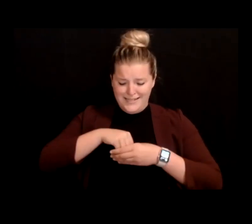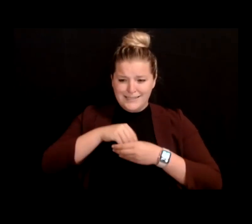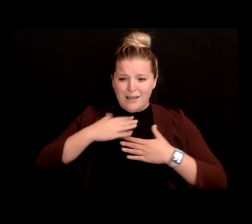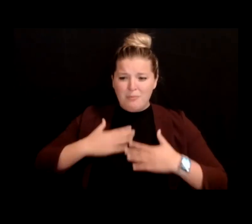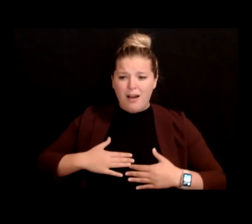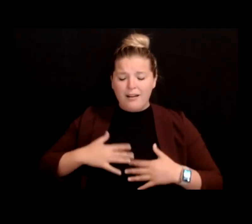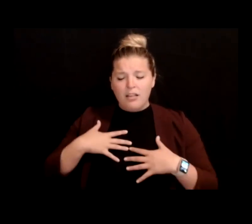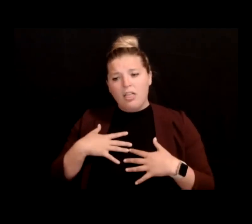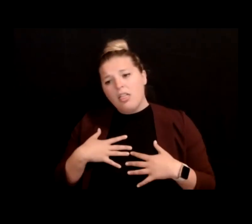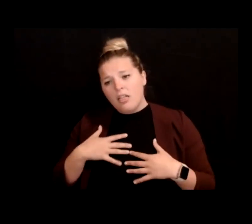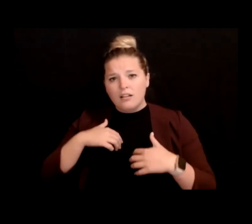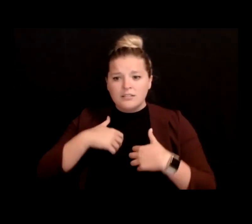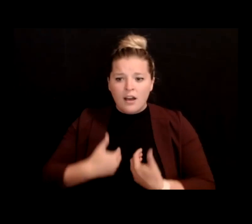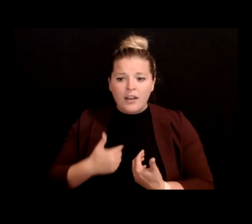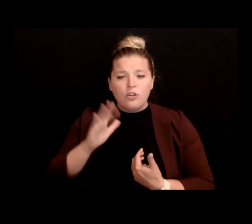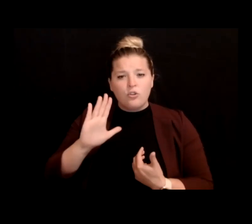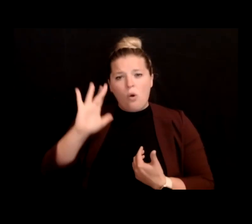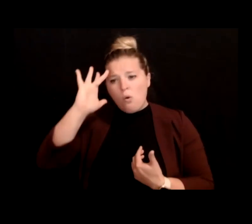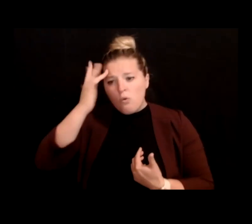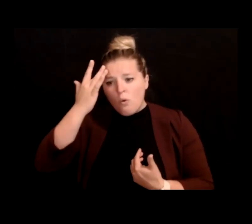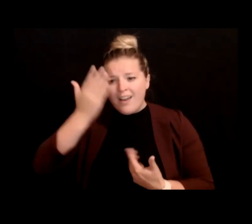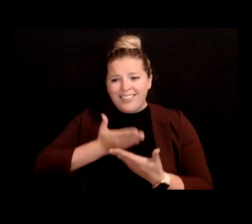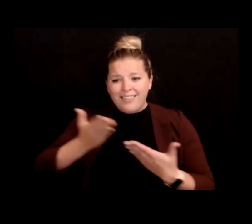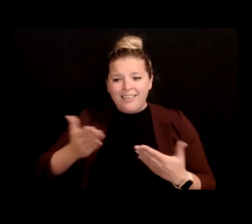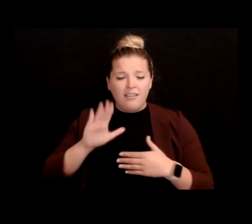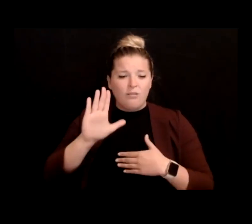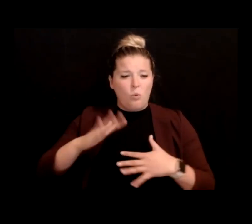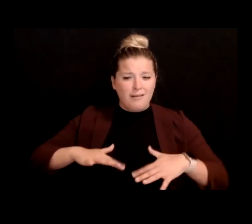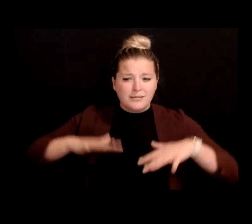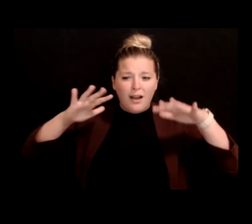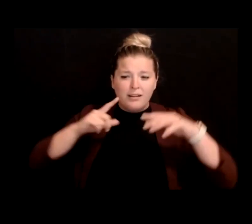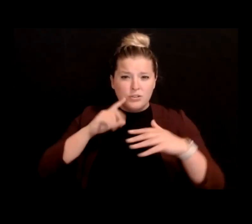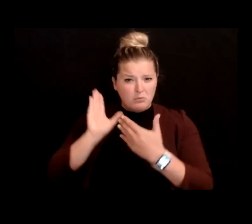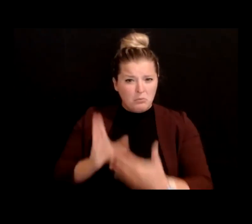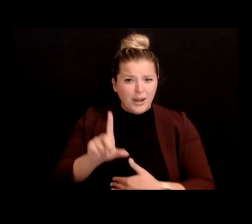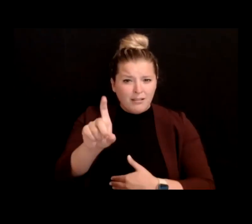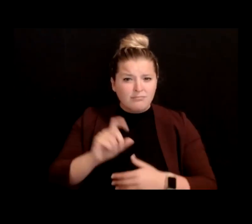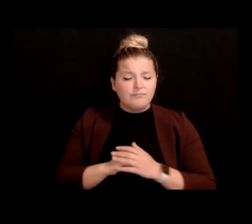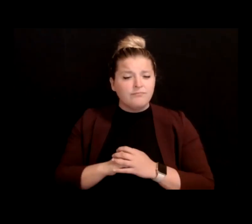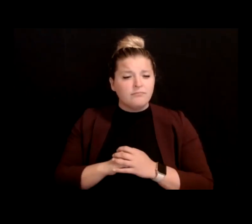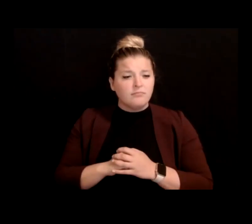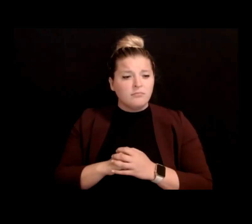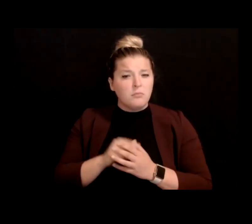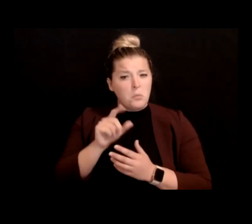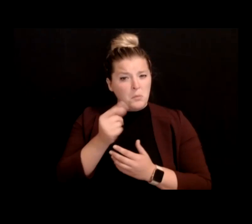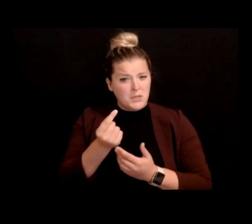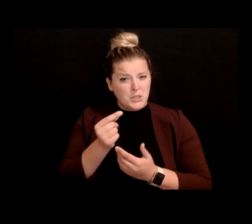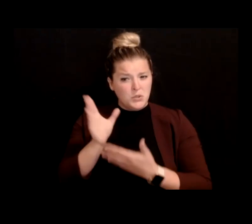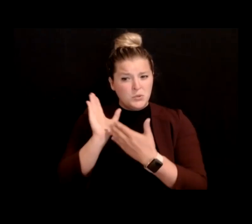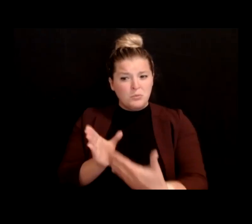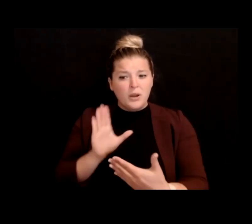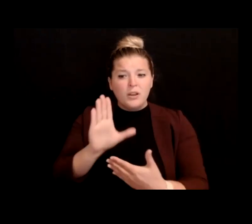your frustrations, your anxieties? Have you carried with you into this space your